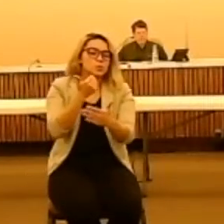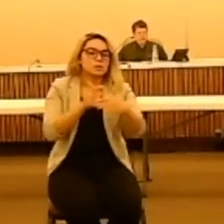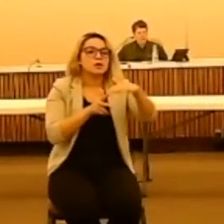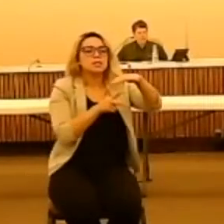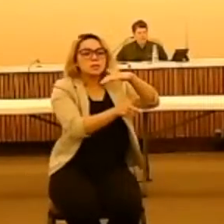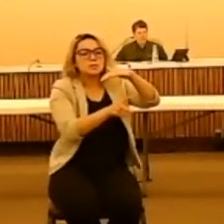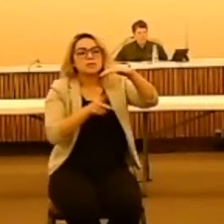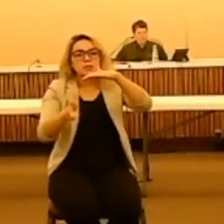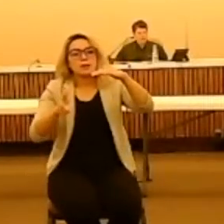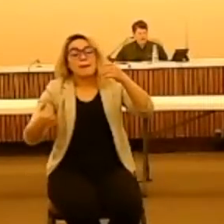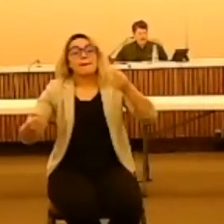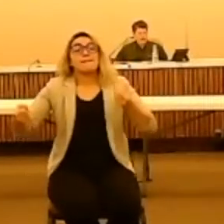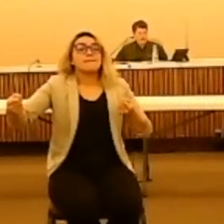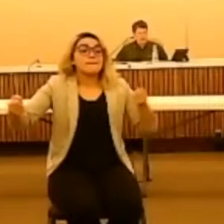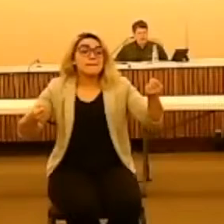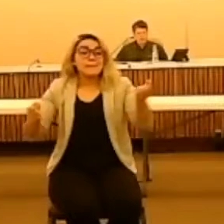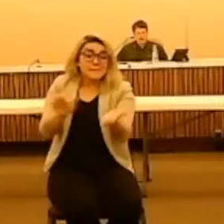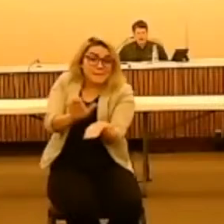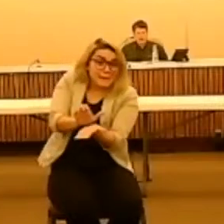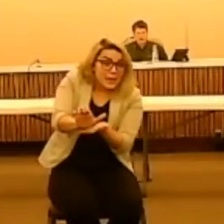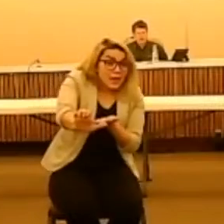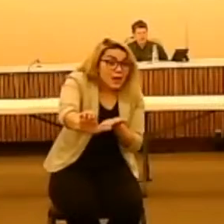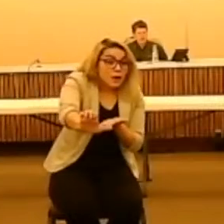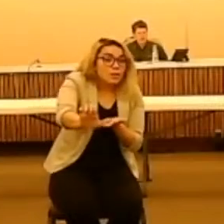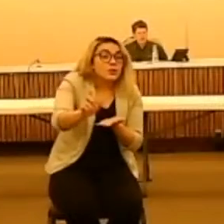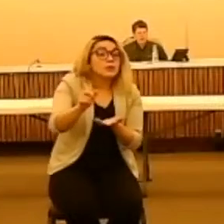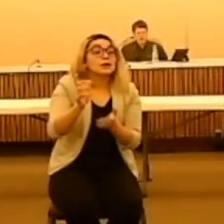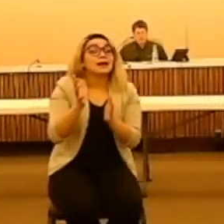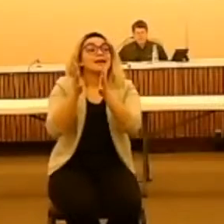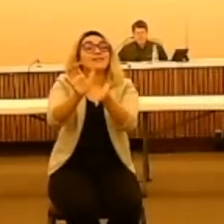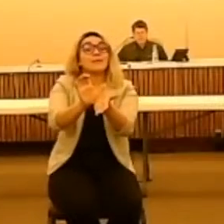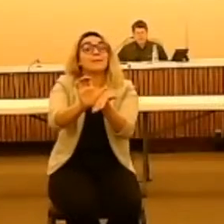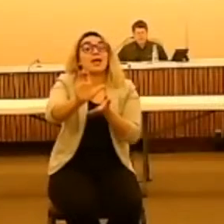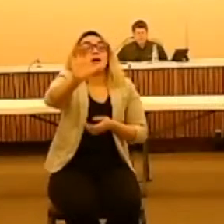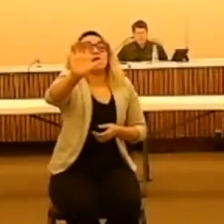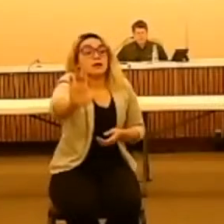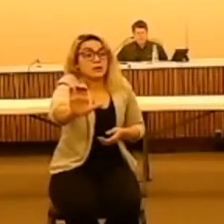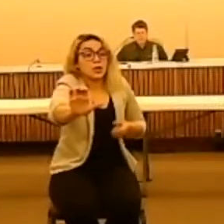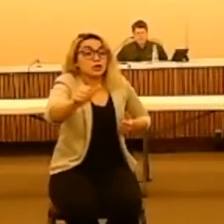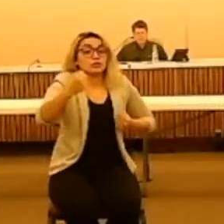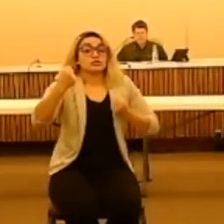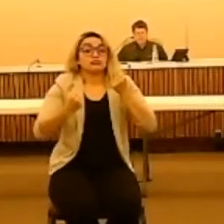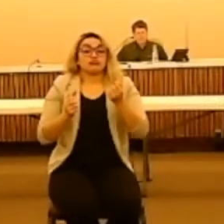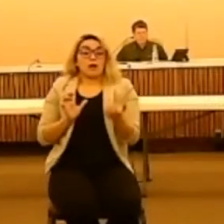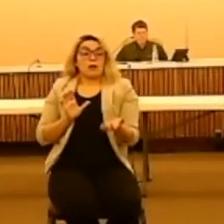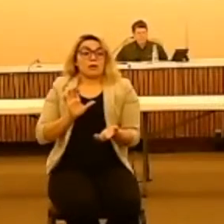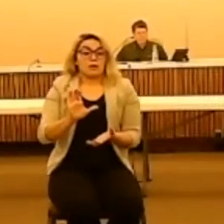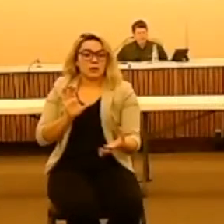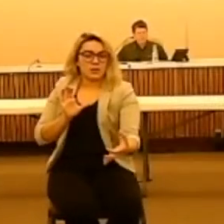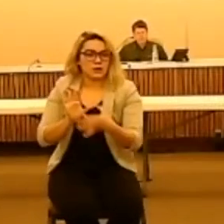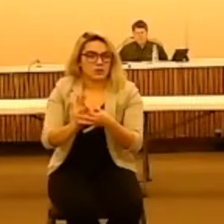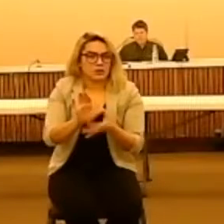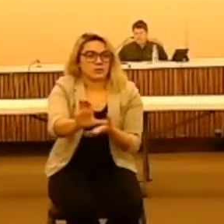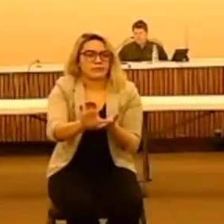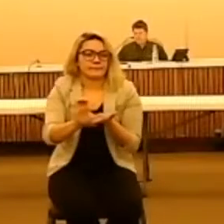highway vehicles to attach their snow plows. So that's great planning.